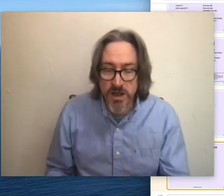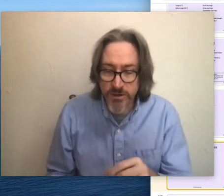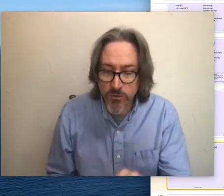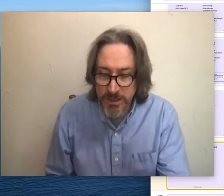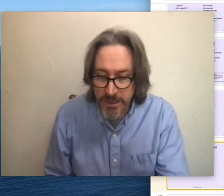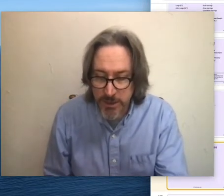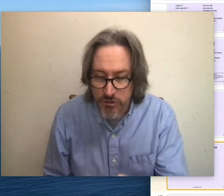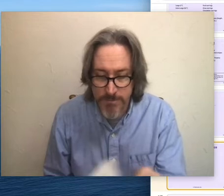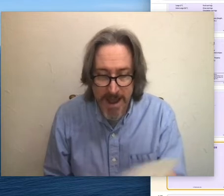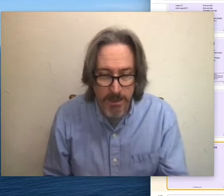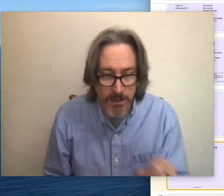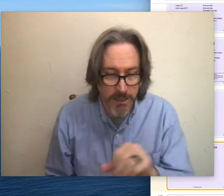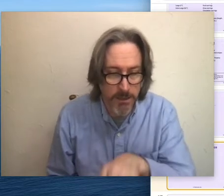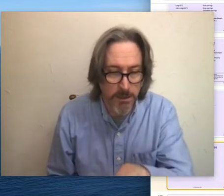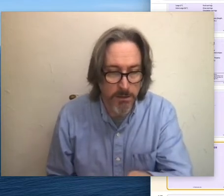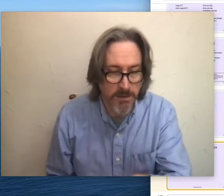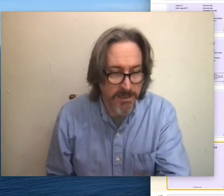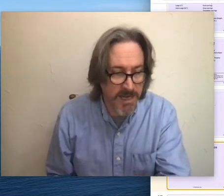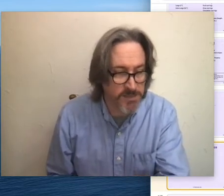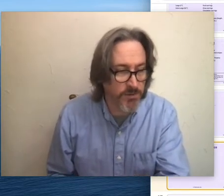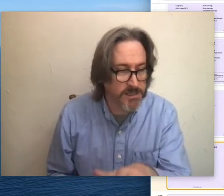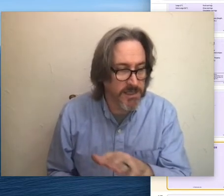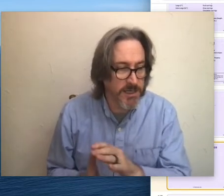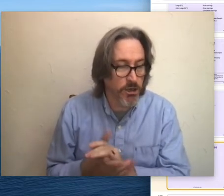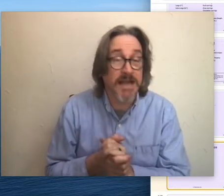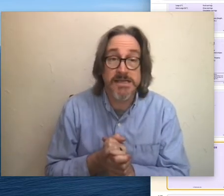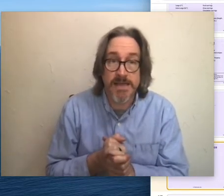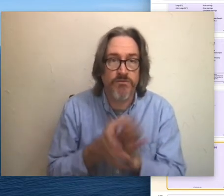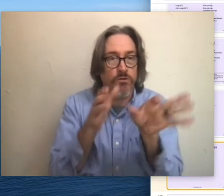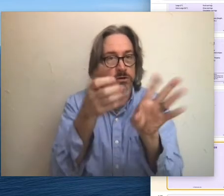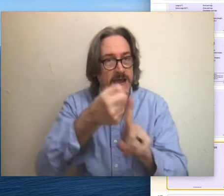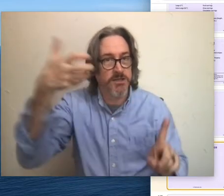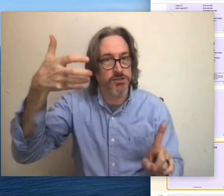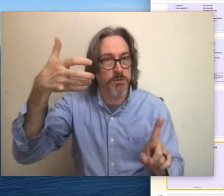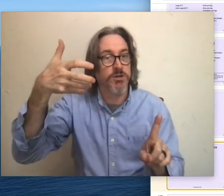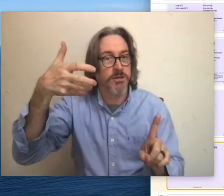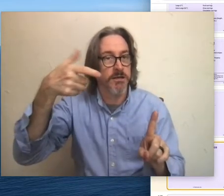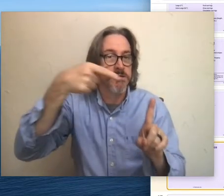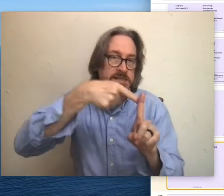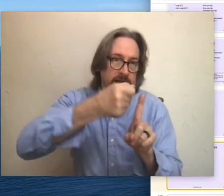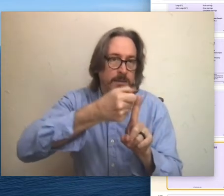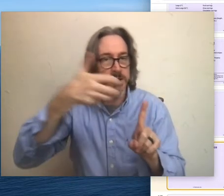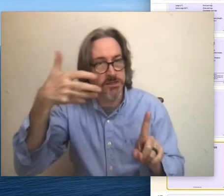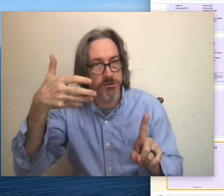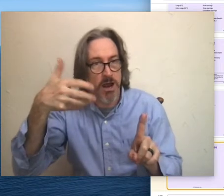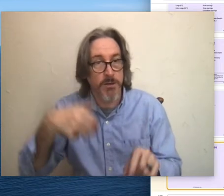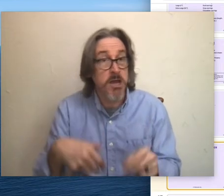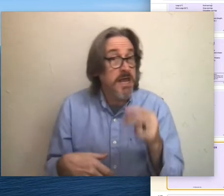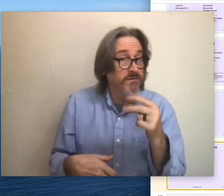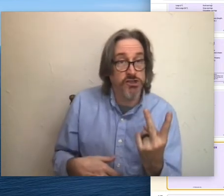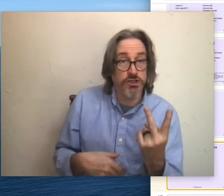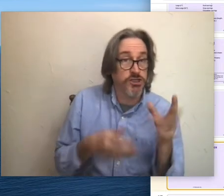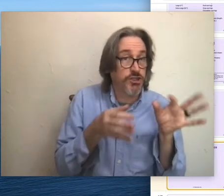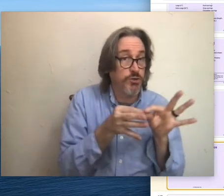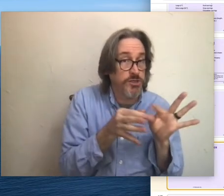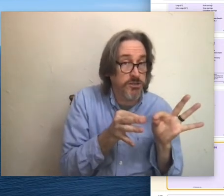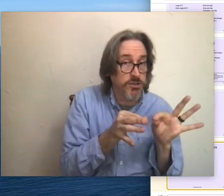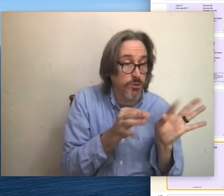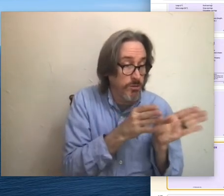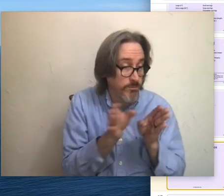There's nothing really grammatically that takes place in here except for that description thing, set up and describe. If it's